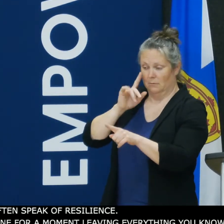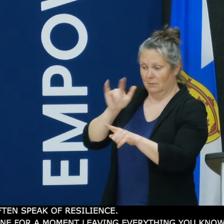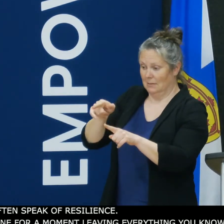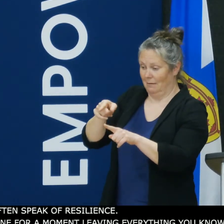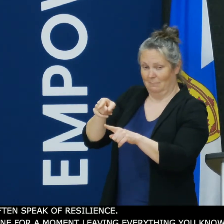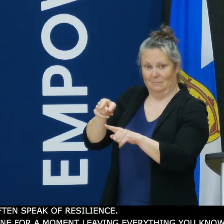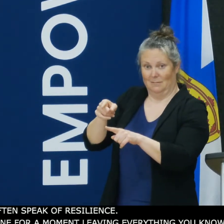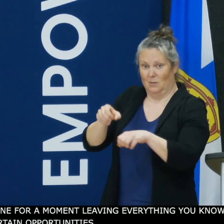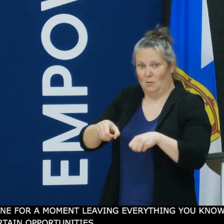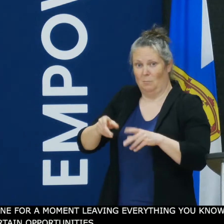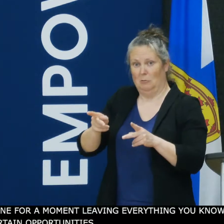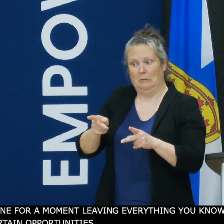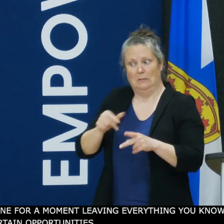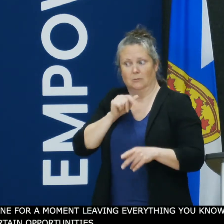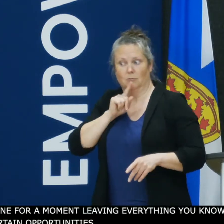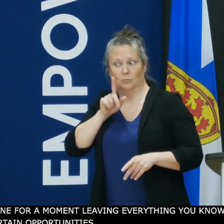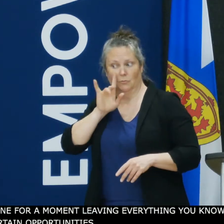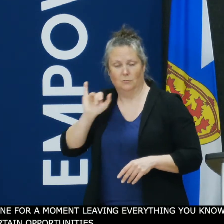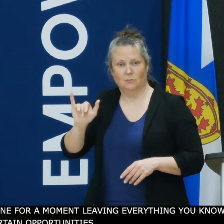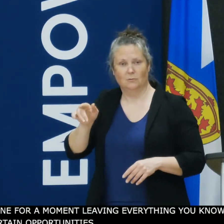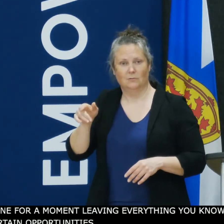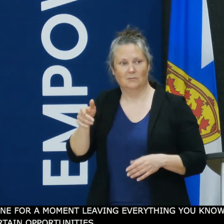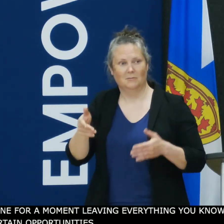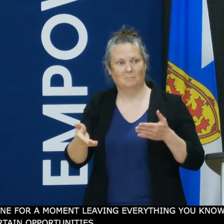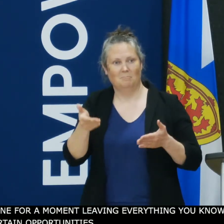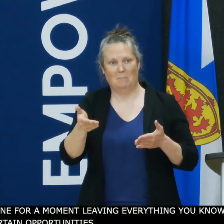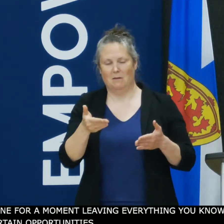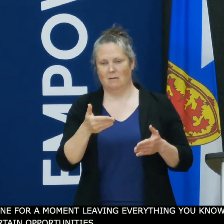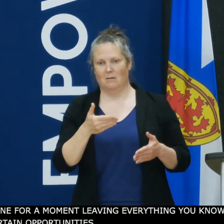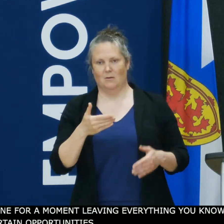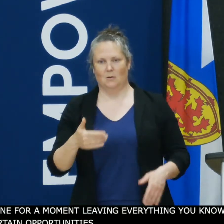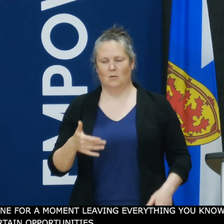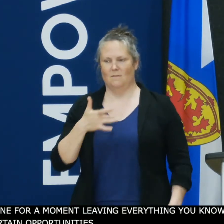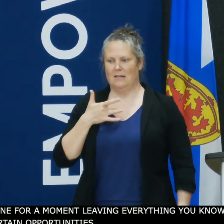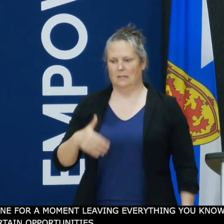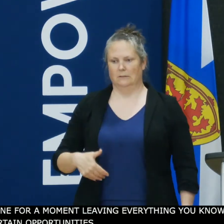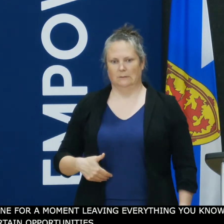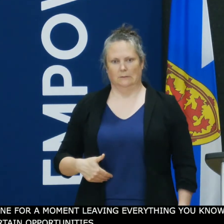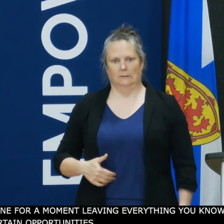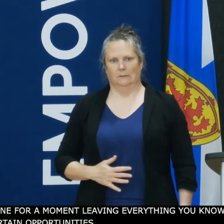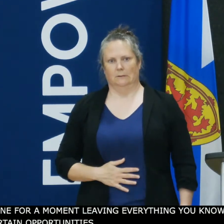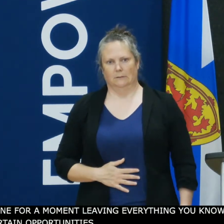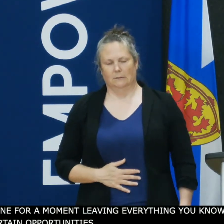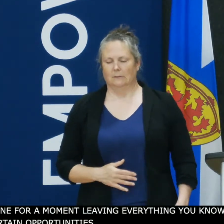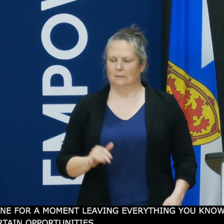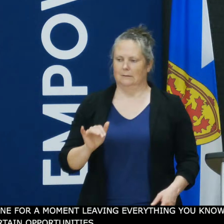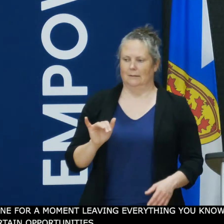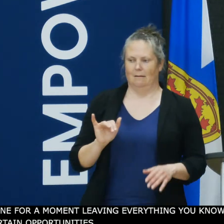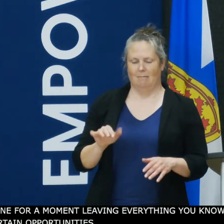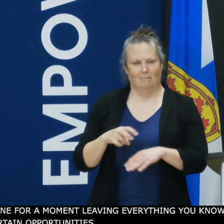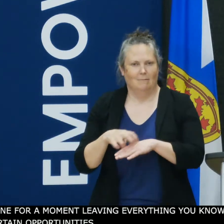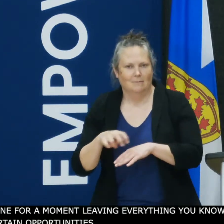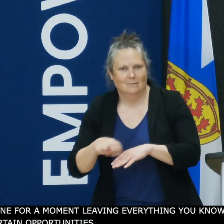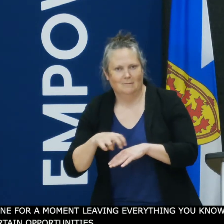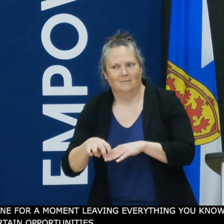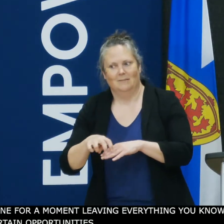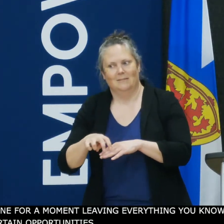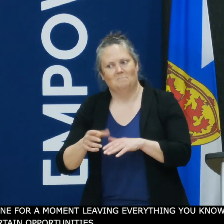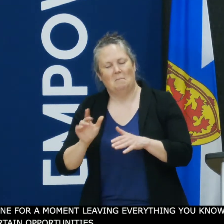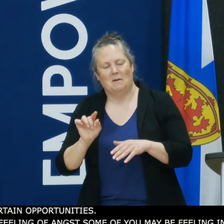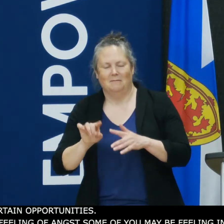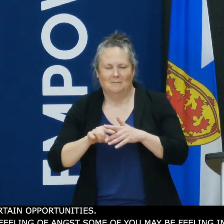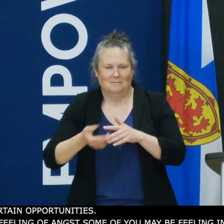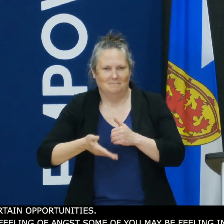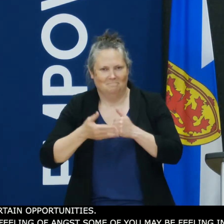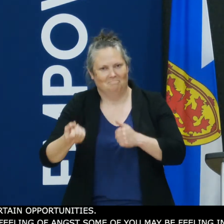angst some of you may be feeling in your stomach is the closest most of us will ever get to understanding